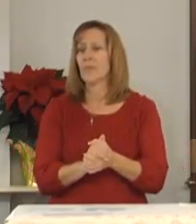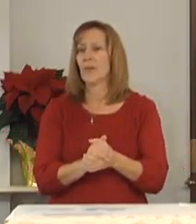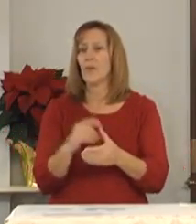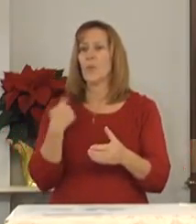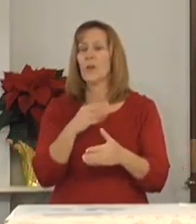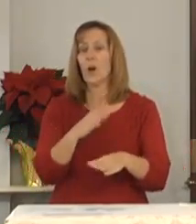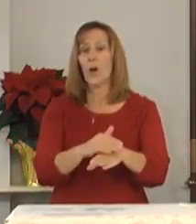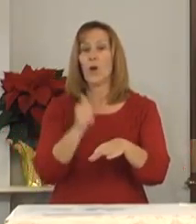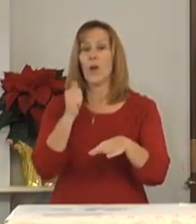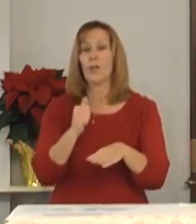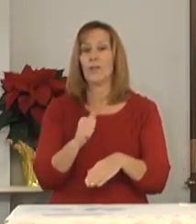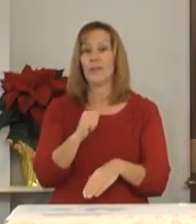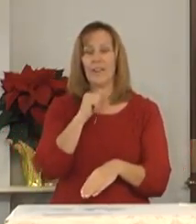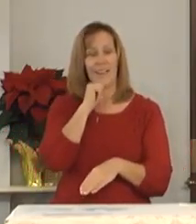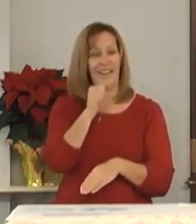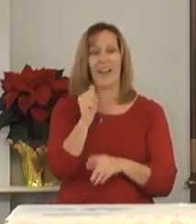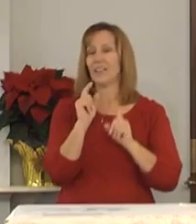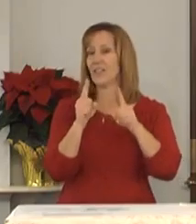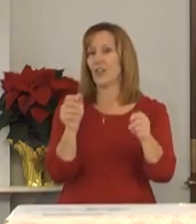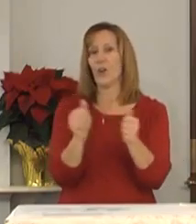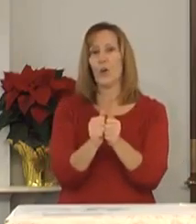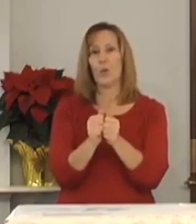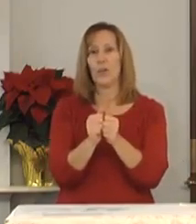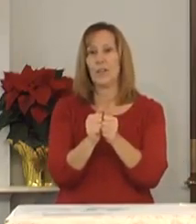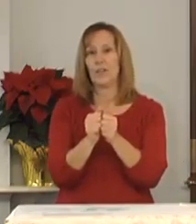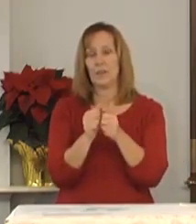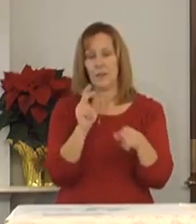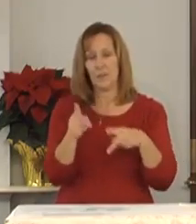We are called not to go with the flow,